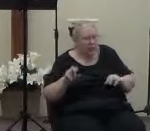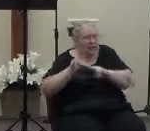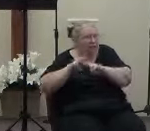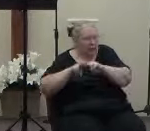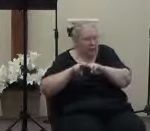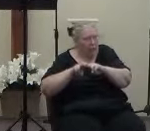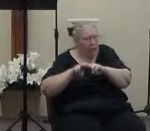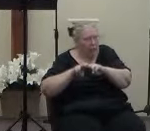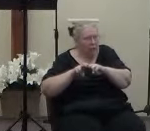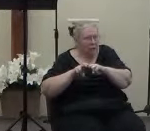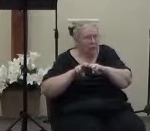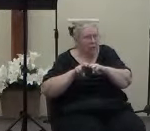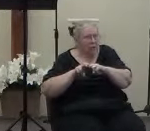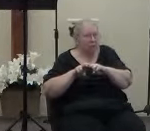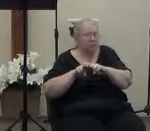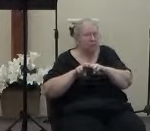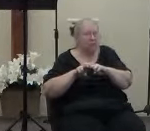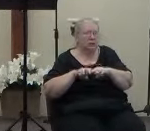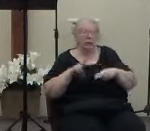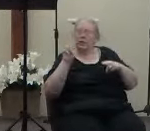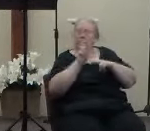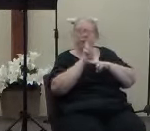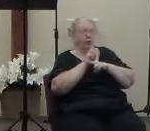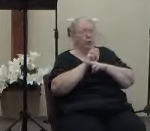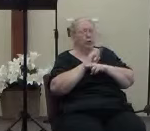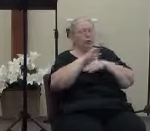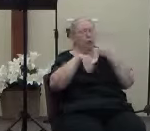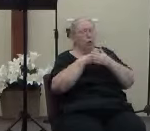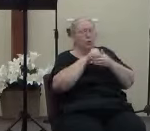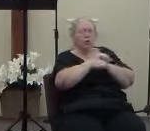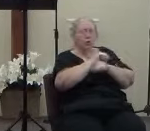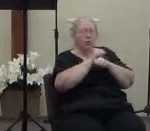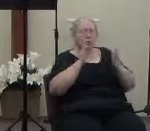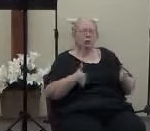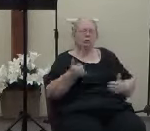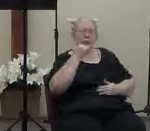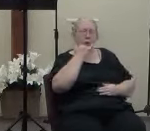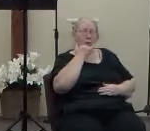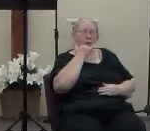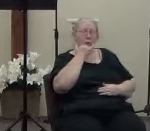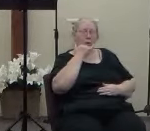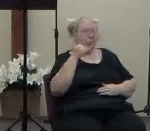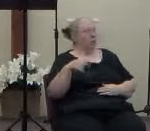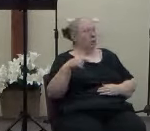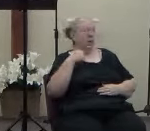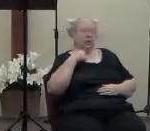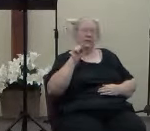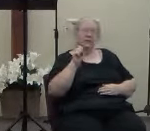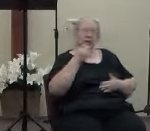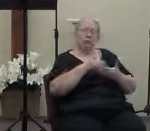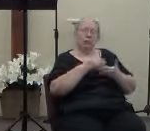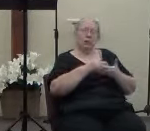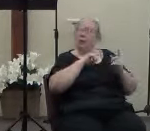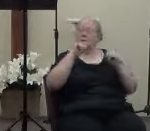And then it says you exploit all your workers. You know what? I need a bunch of money, man. And I'll go to the temple and I'll